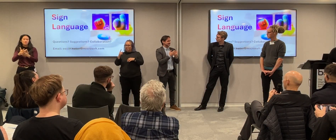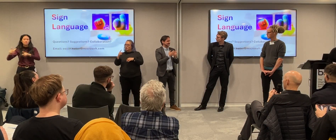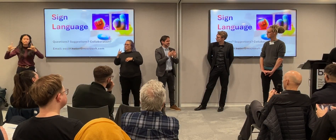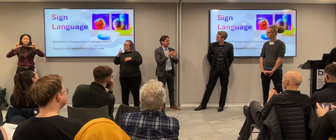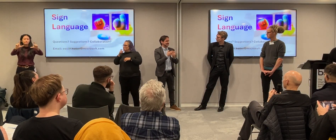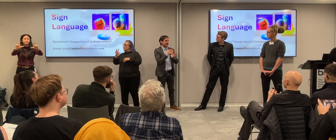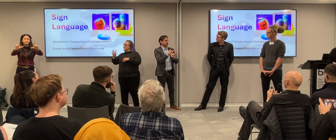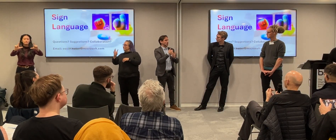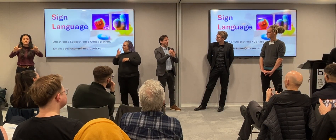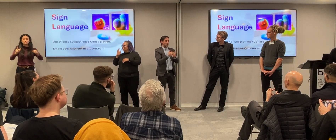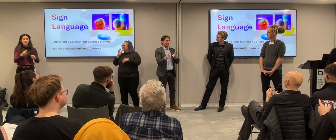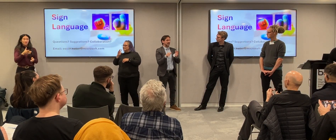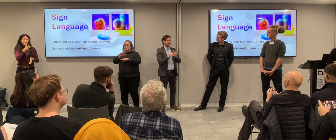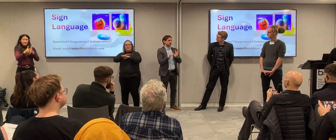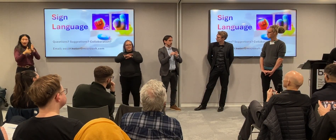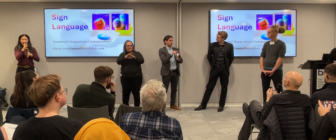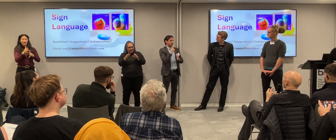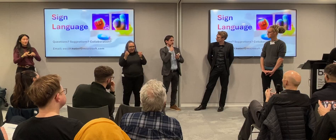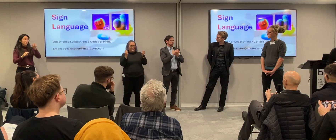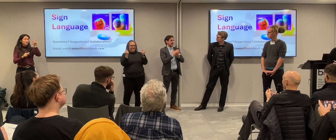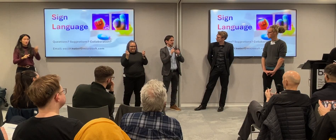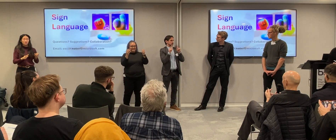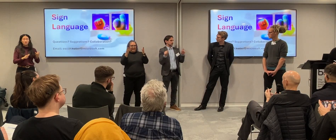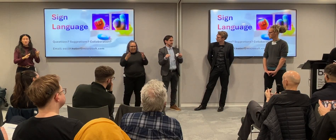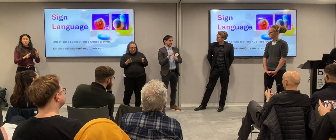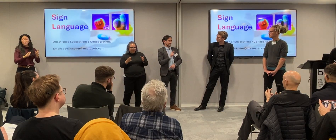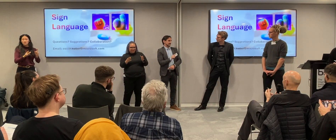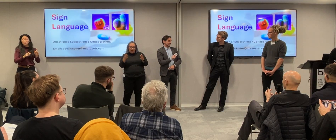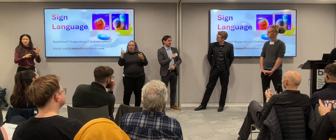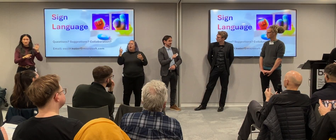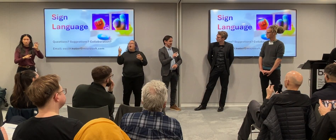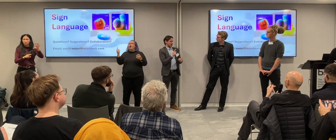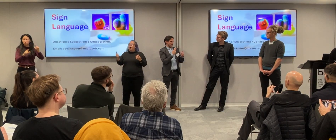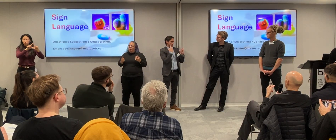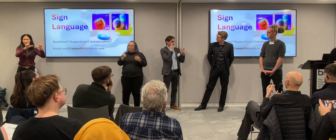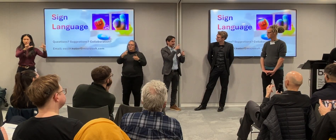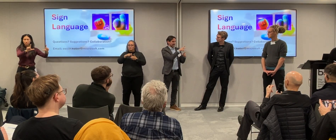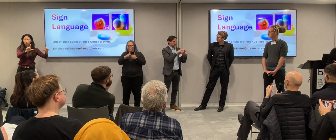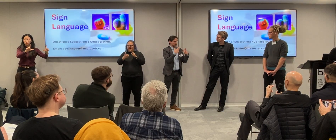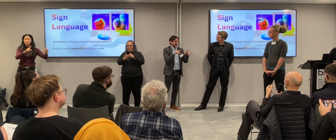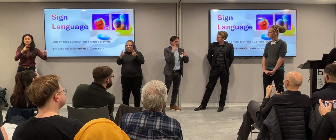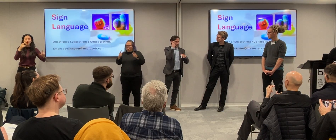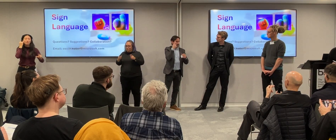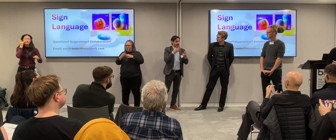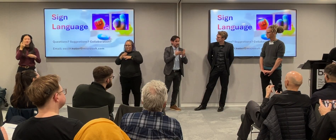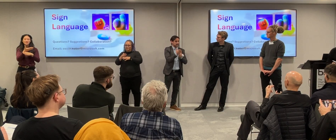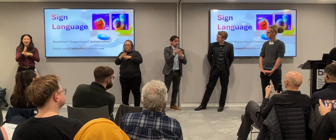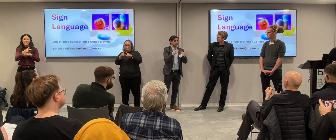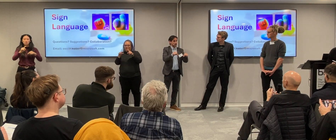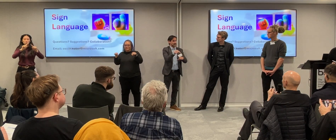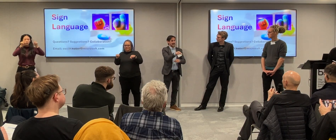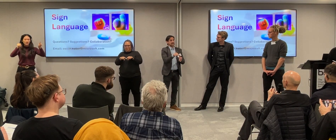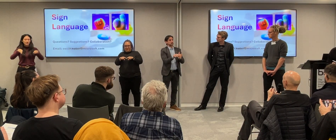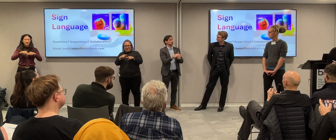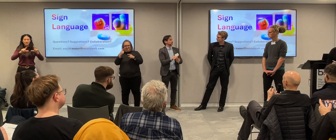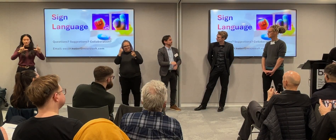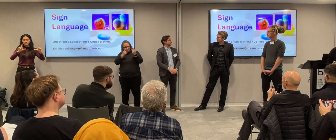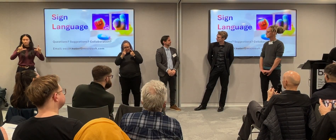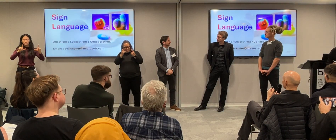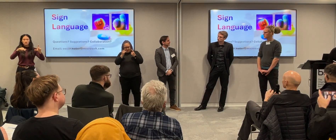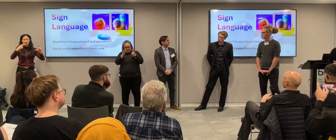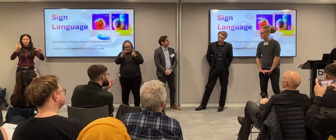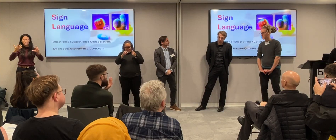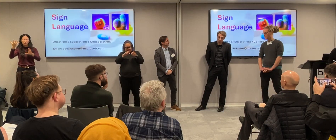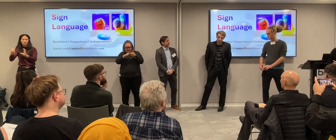who's signing. And that's always an issue with sharing screens. Is that something that's addressed? I wonder if you've already resolved that